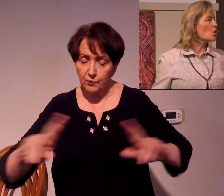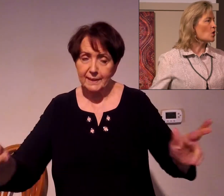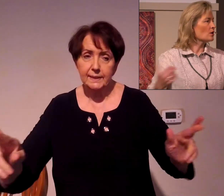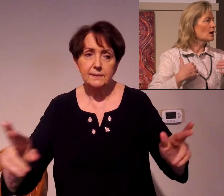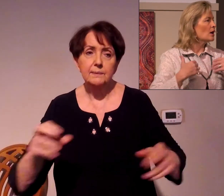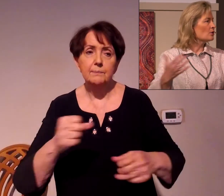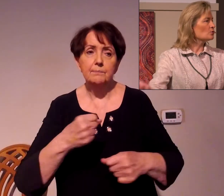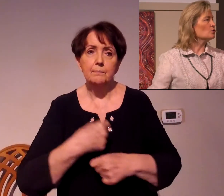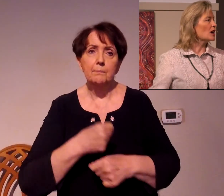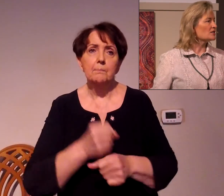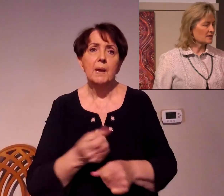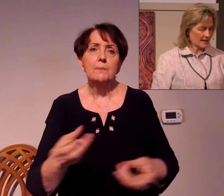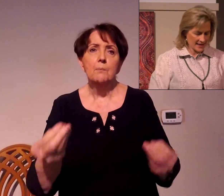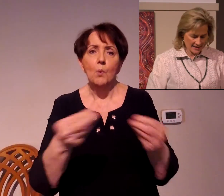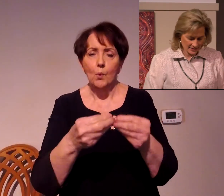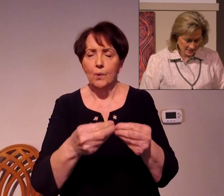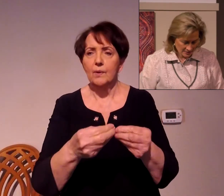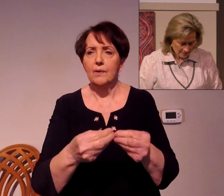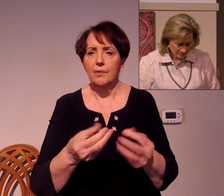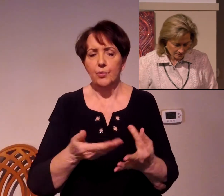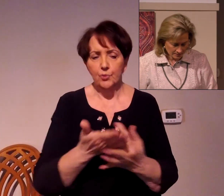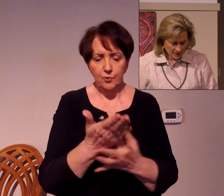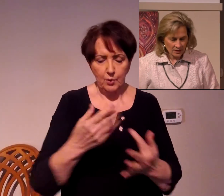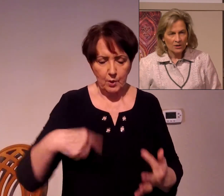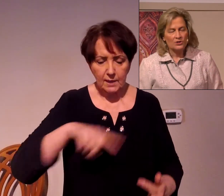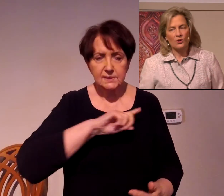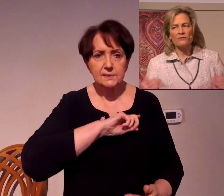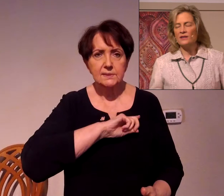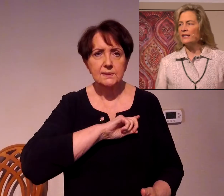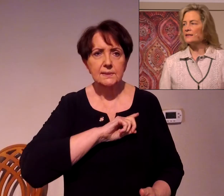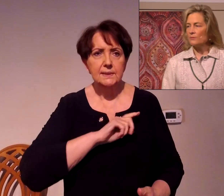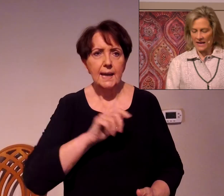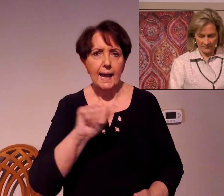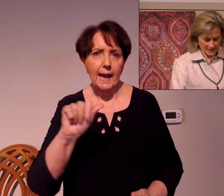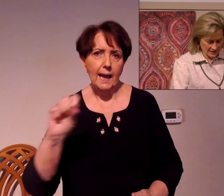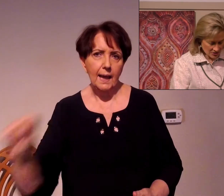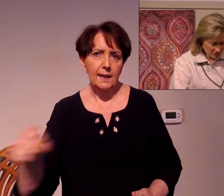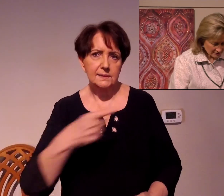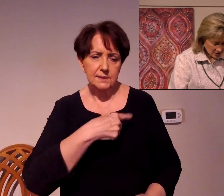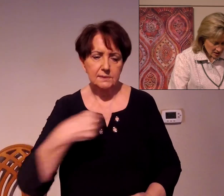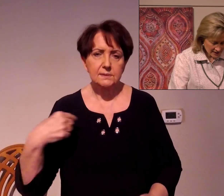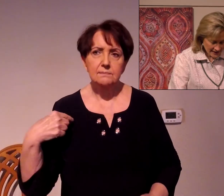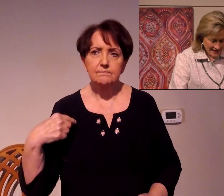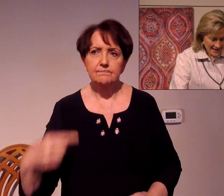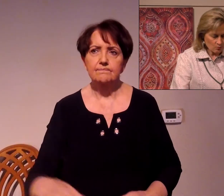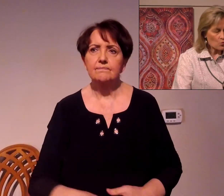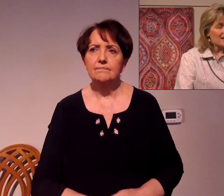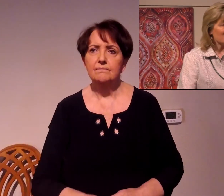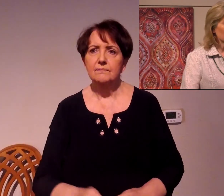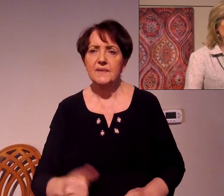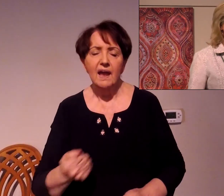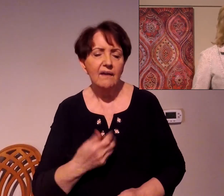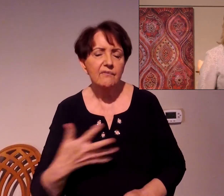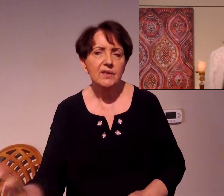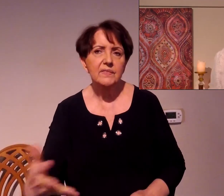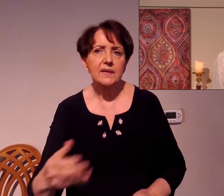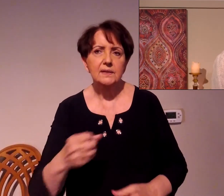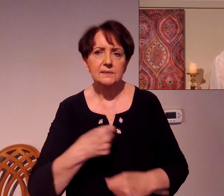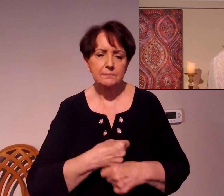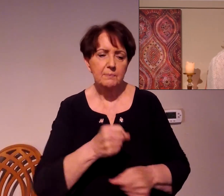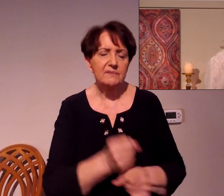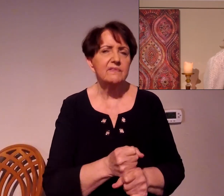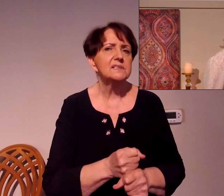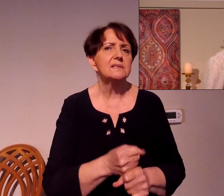manifest more through us and as us. So everything is a manifestation of God, and we get to make